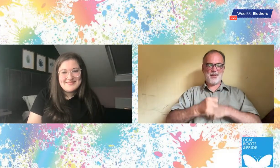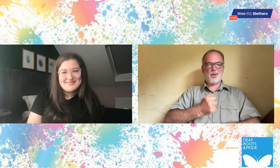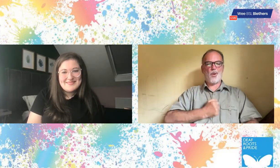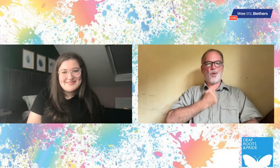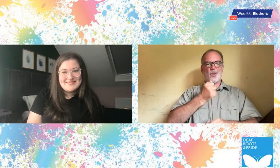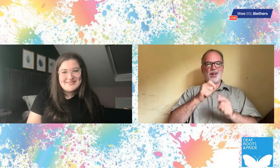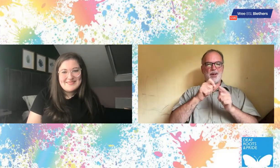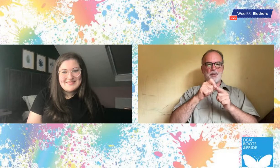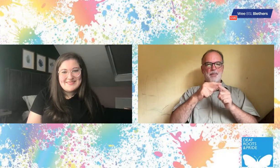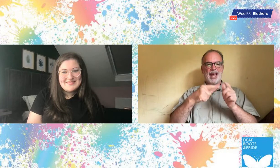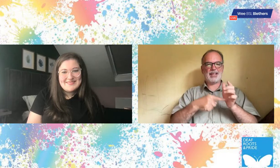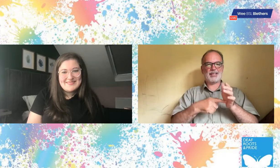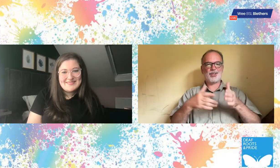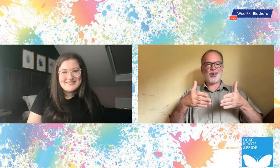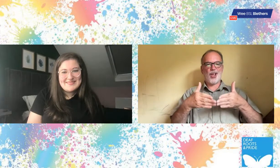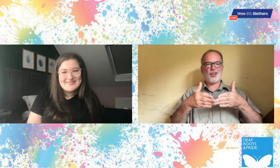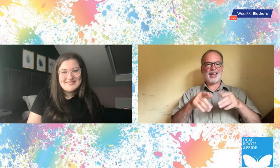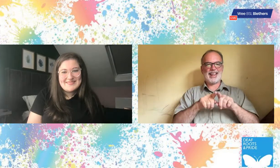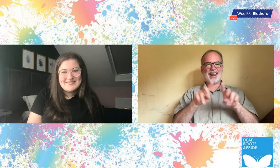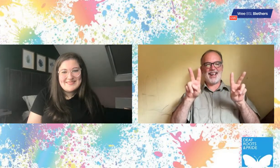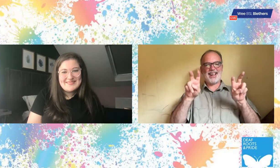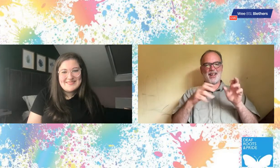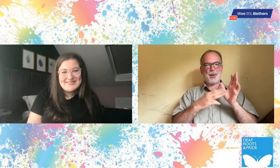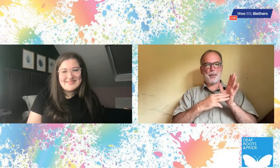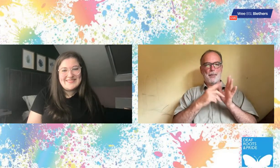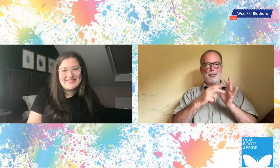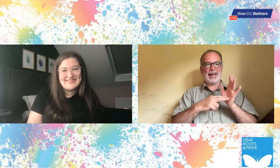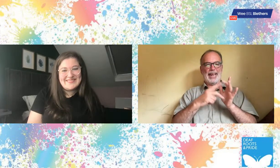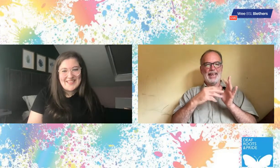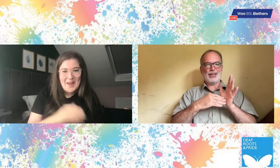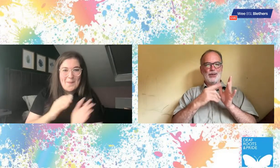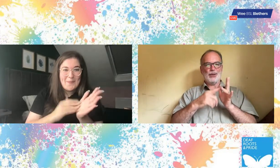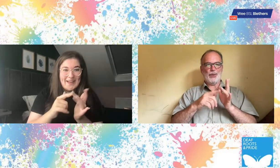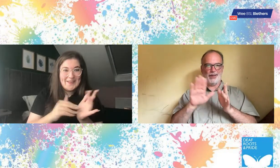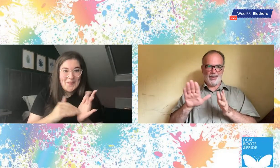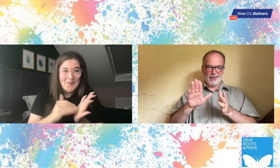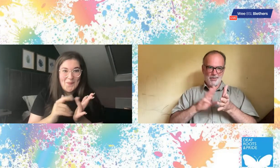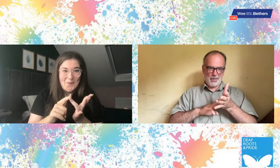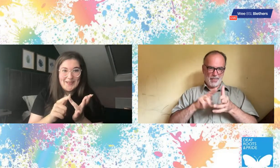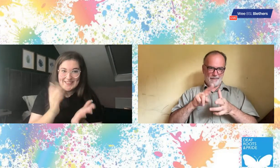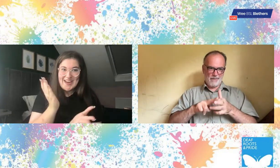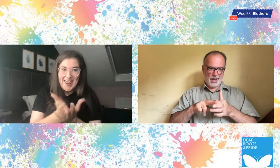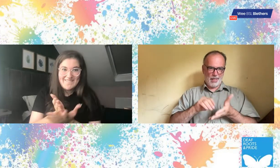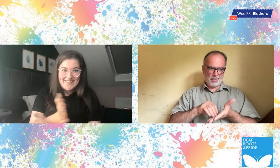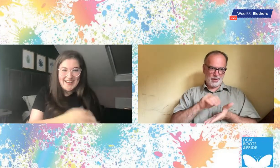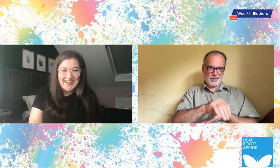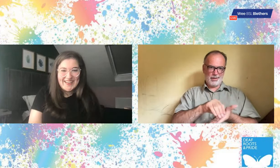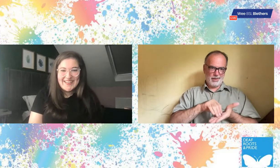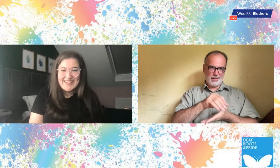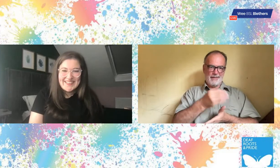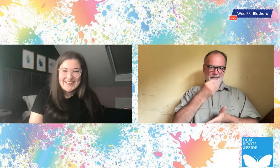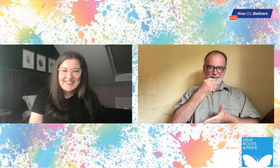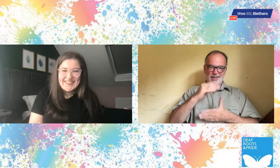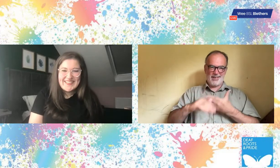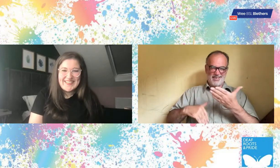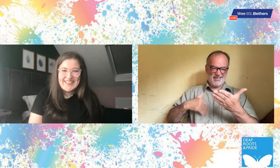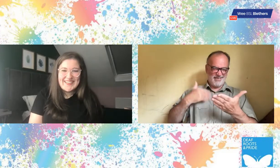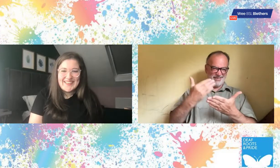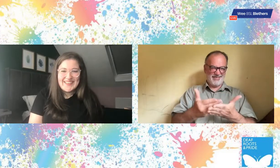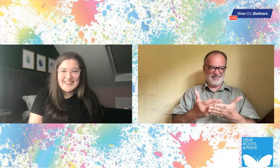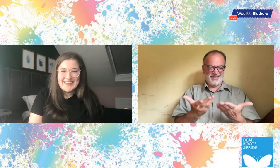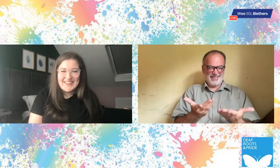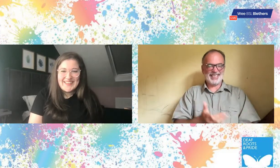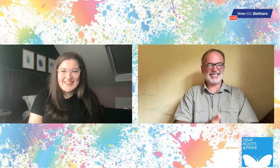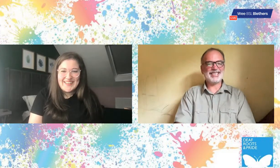I had rabbits, guinea pigs, whatever. But um, in a way, I had my own pet corner, like a mini zoo, really. My